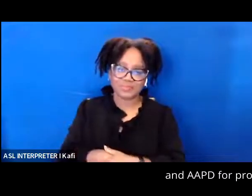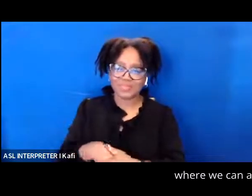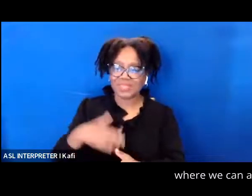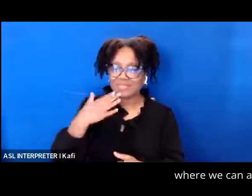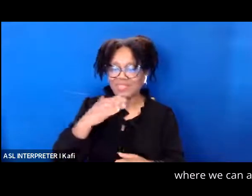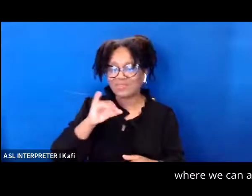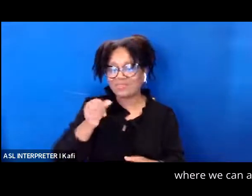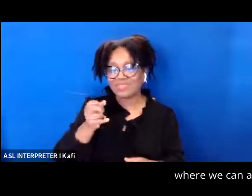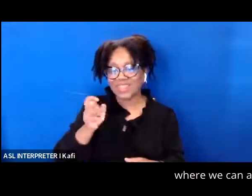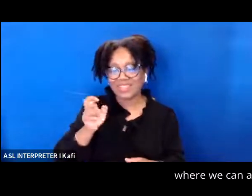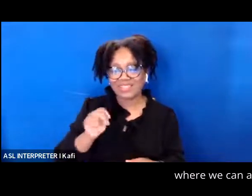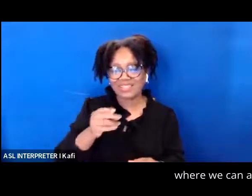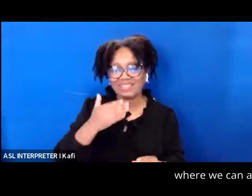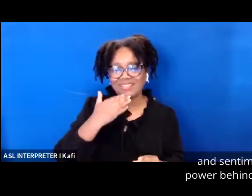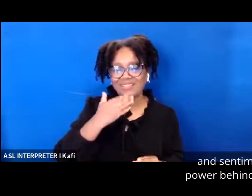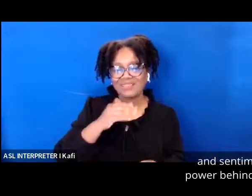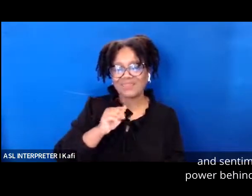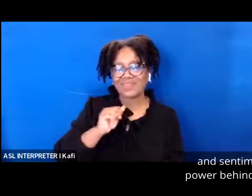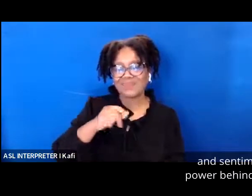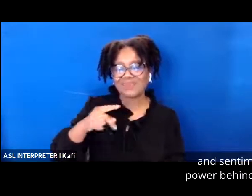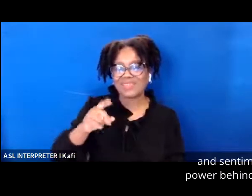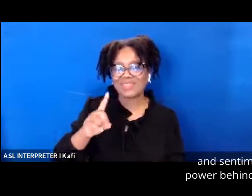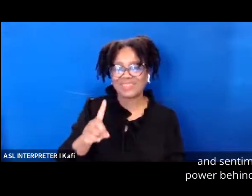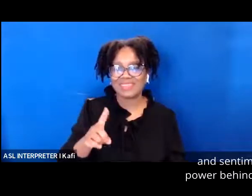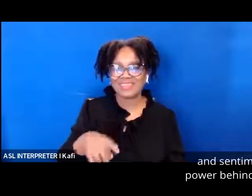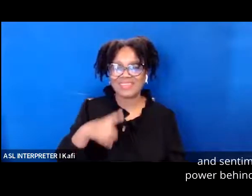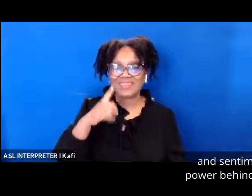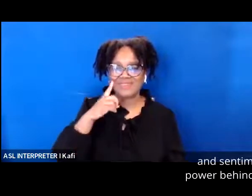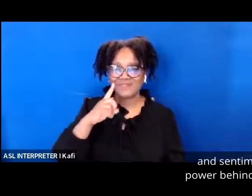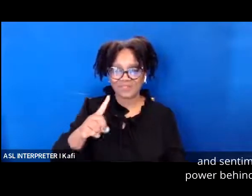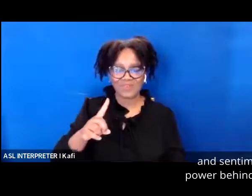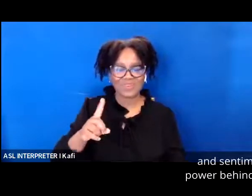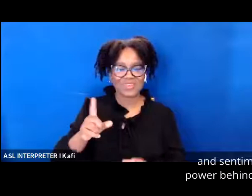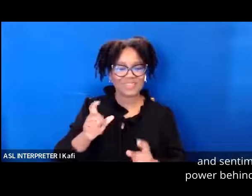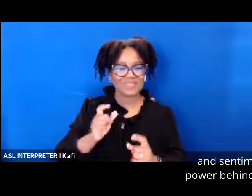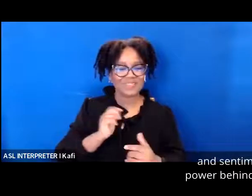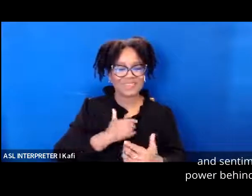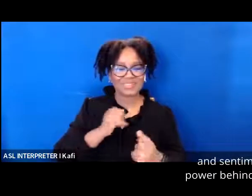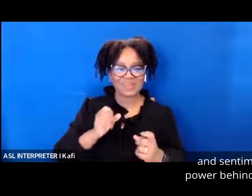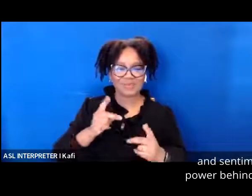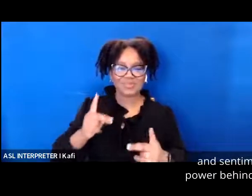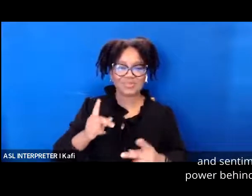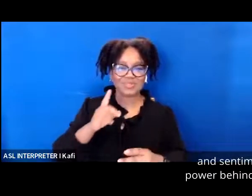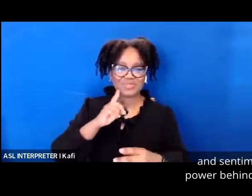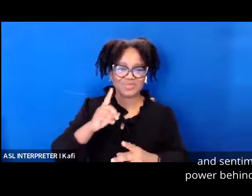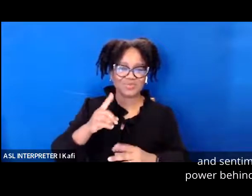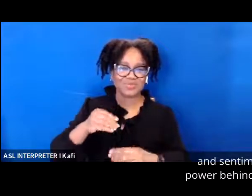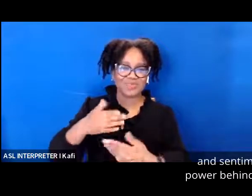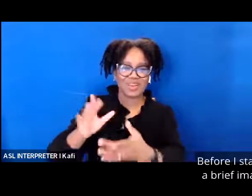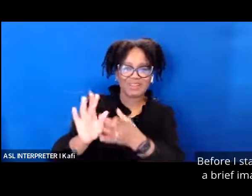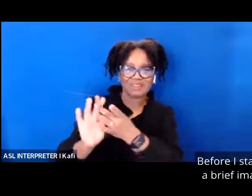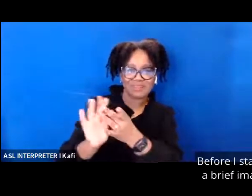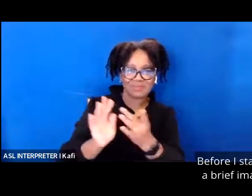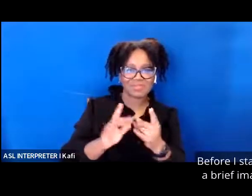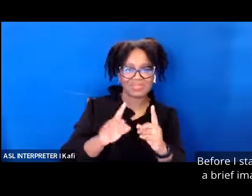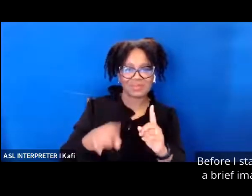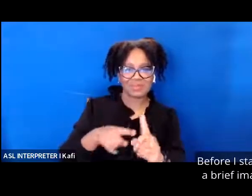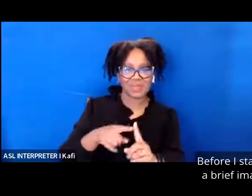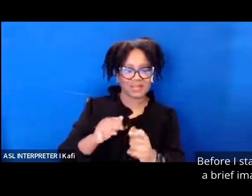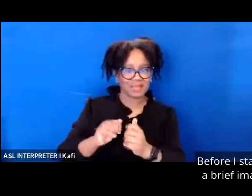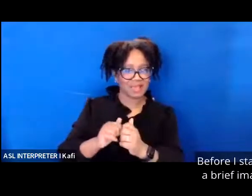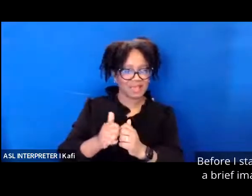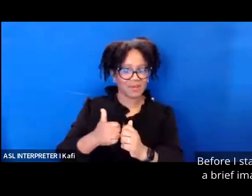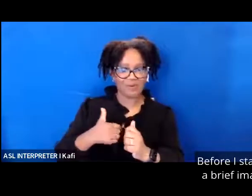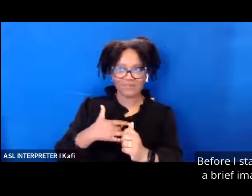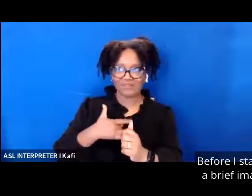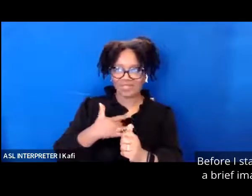opportunity where we can all share our thoughts and sentiments around the power behind this confirmation before i start i want to